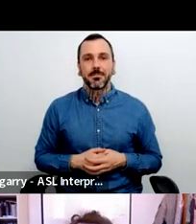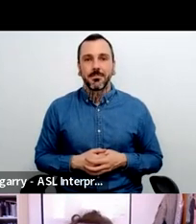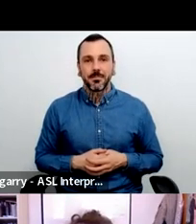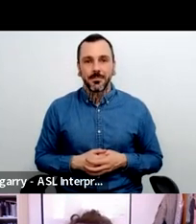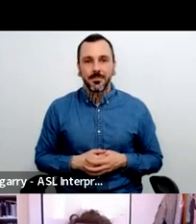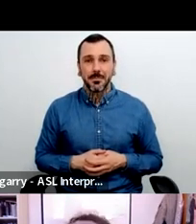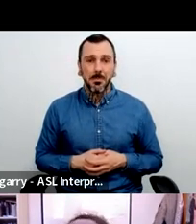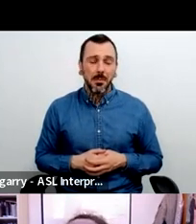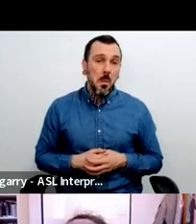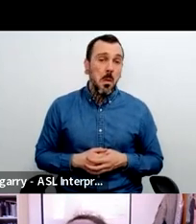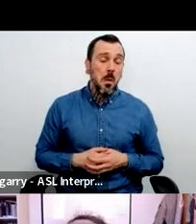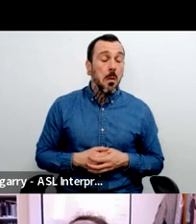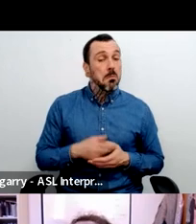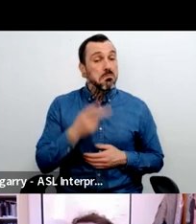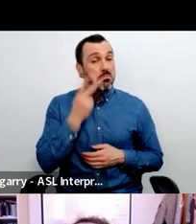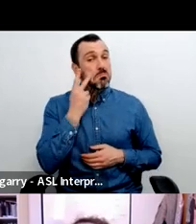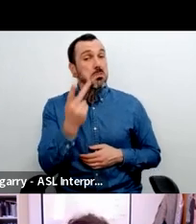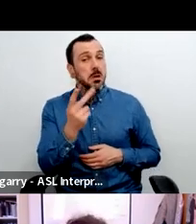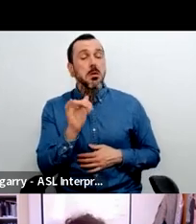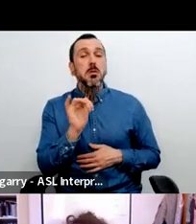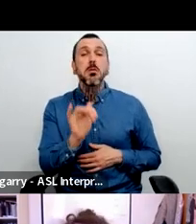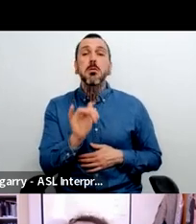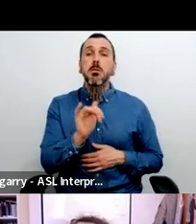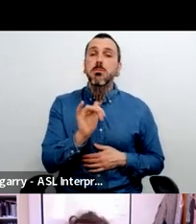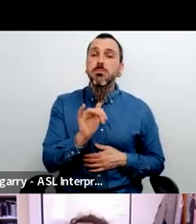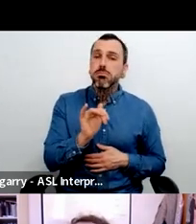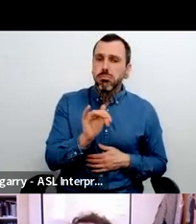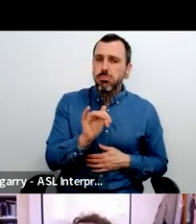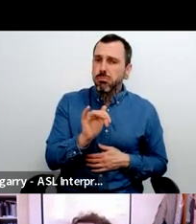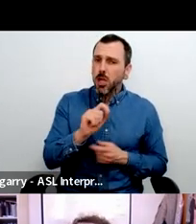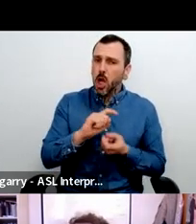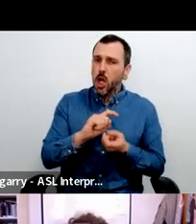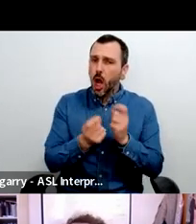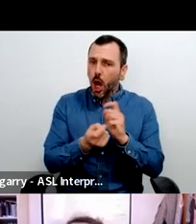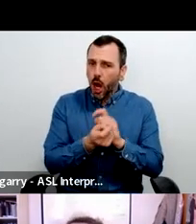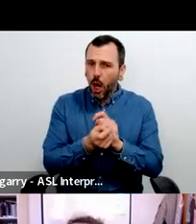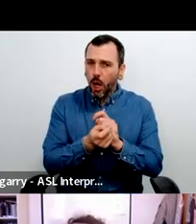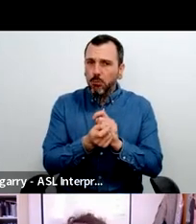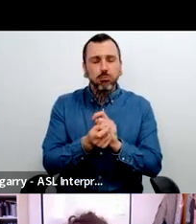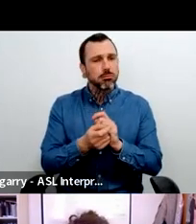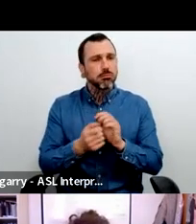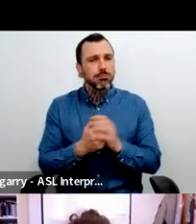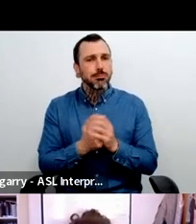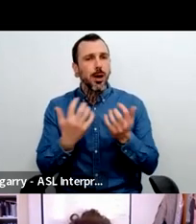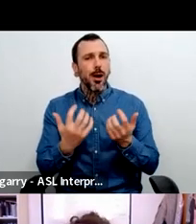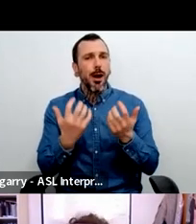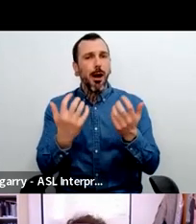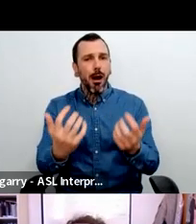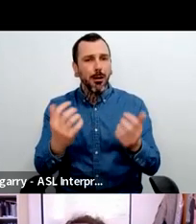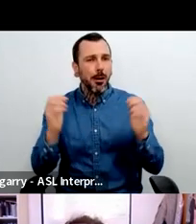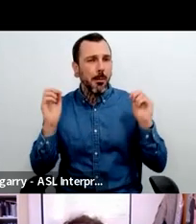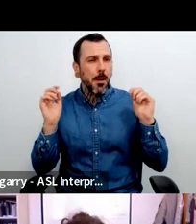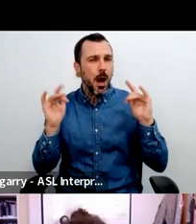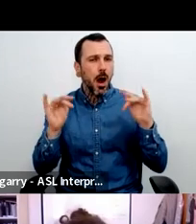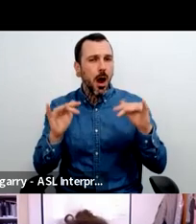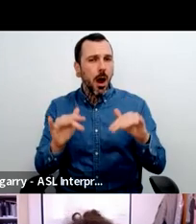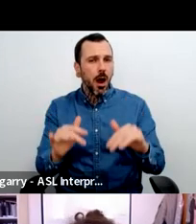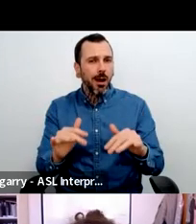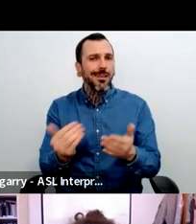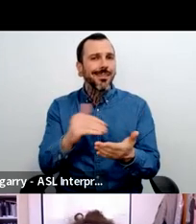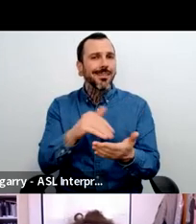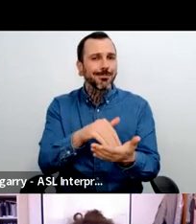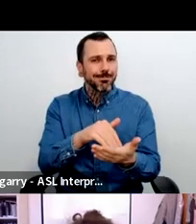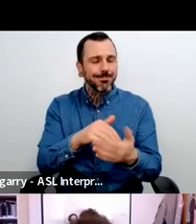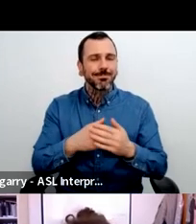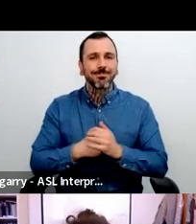back around, and we're starting to see people ready to, each show has gotten a little bit better through this season, and we're planning to